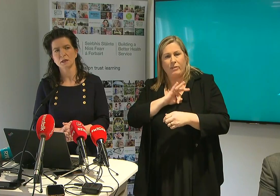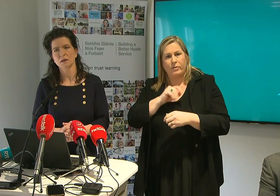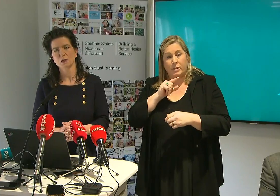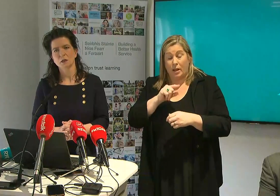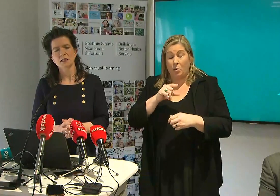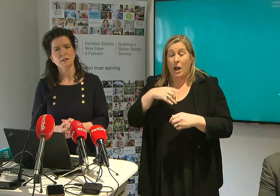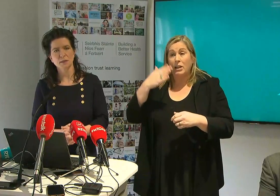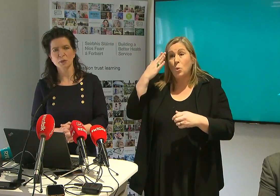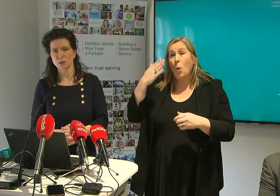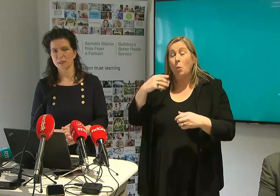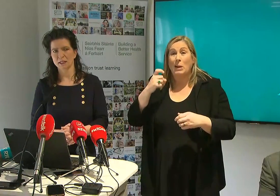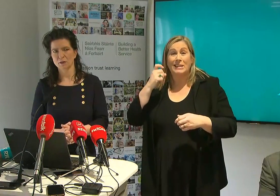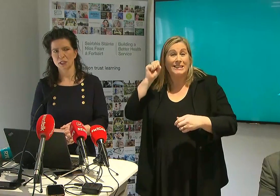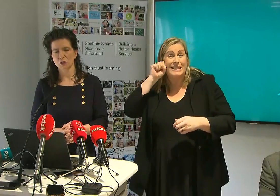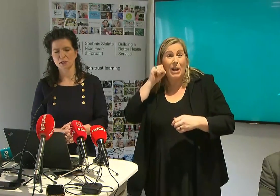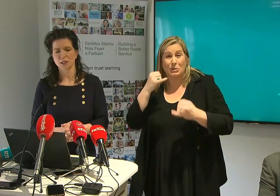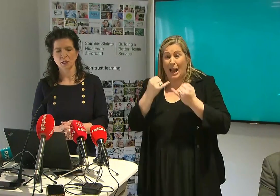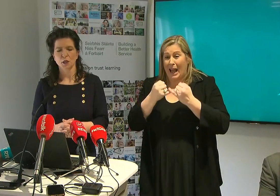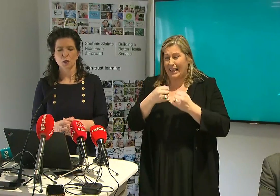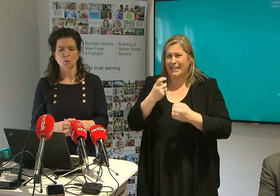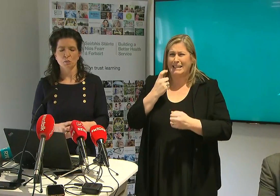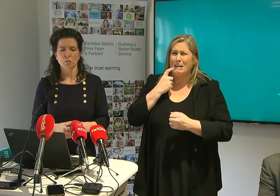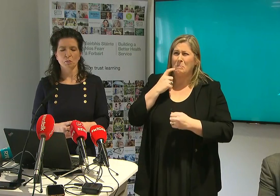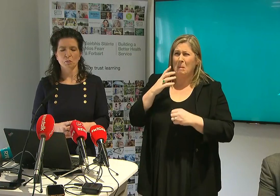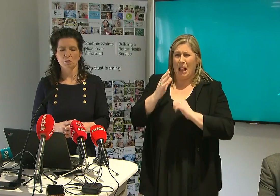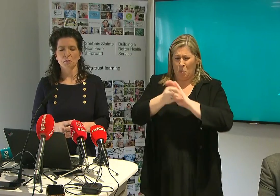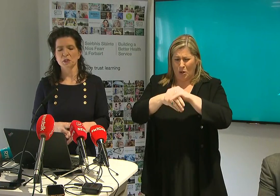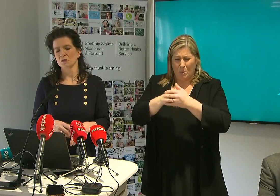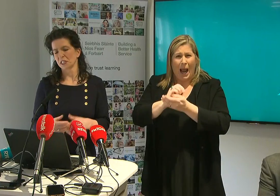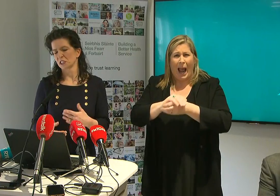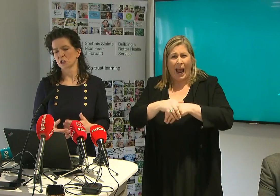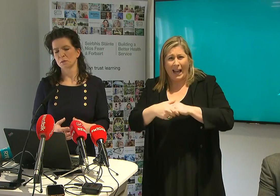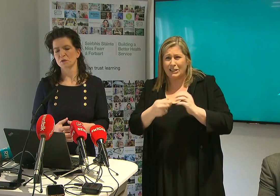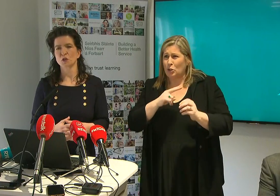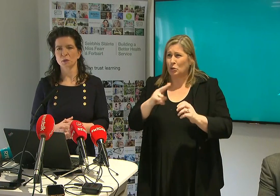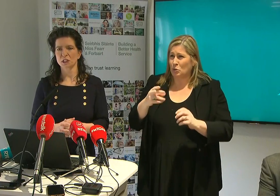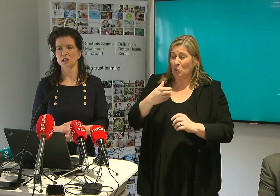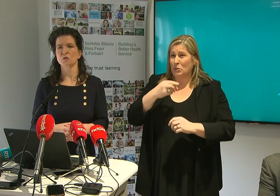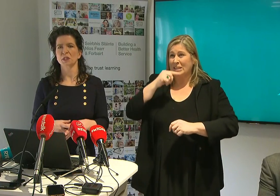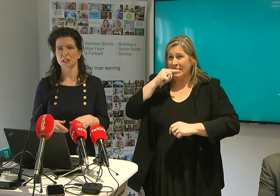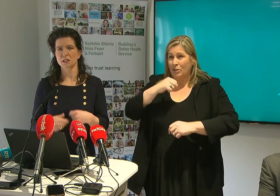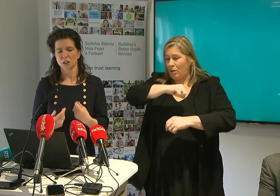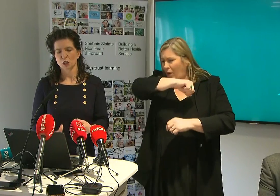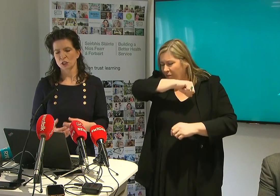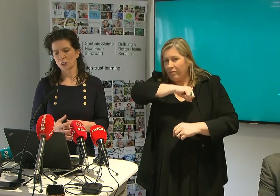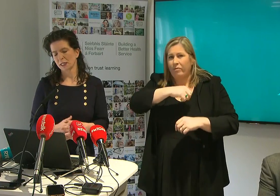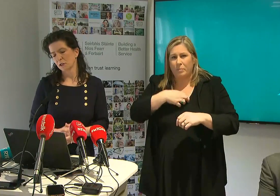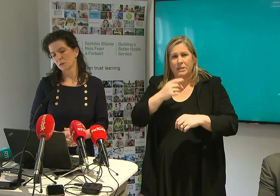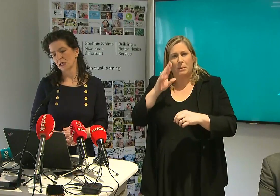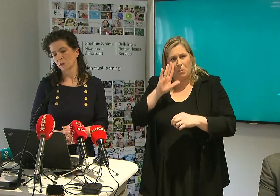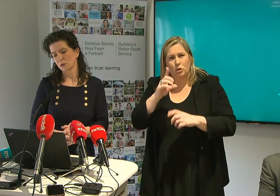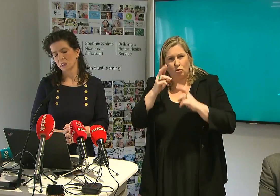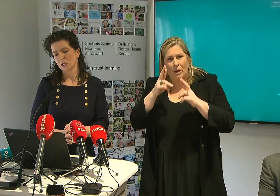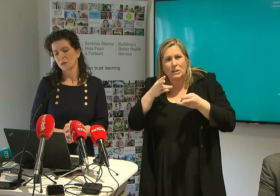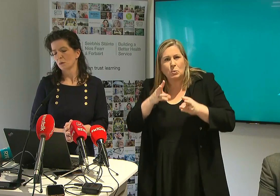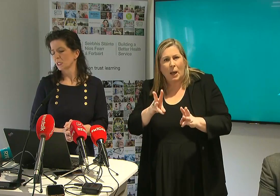apparently simple public health measures, but in fact, in terms of the human condition, we need to learn how to